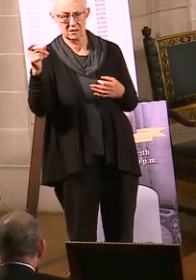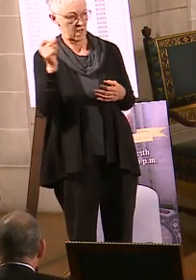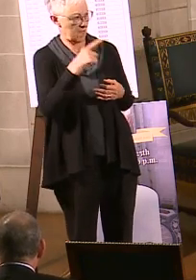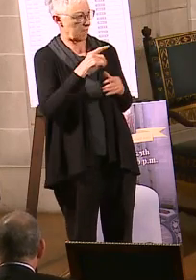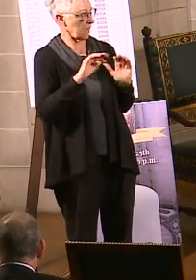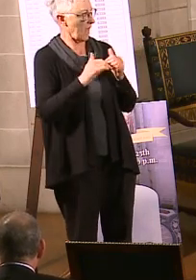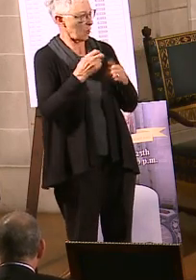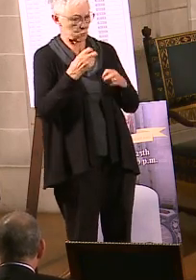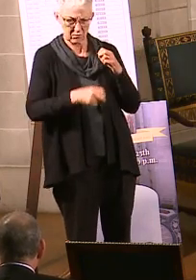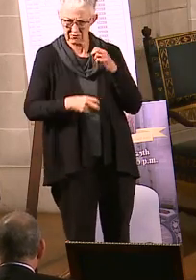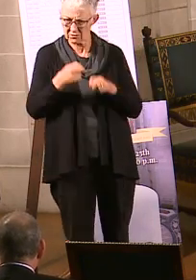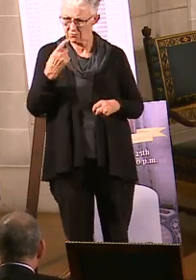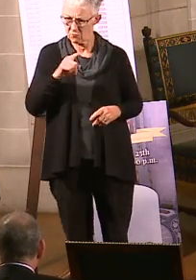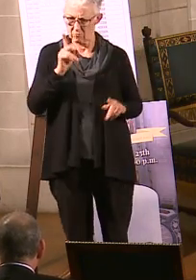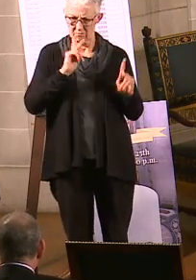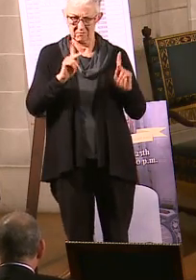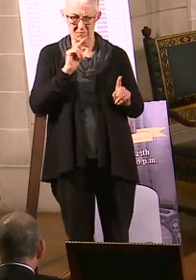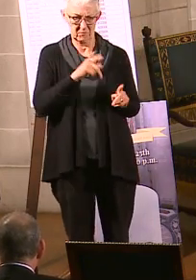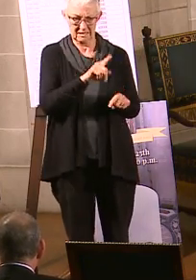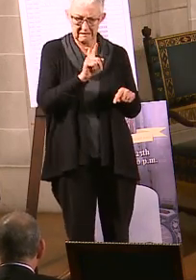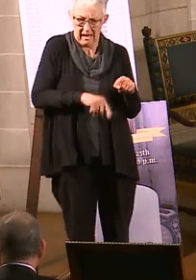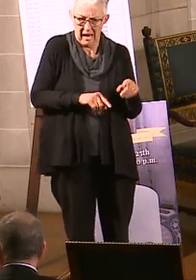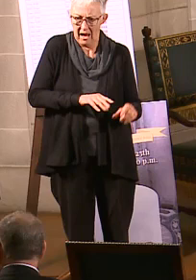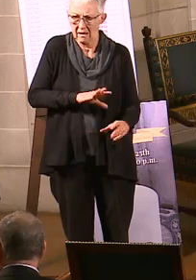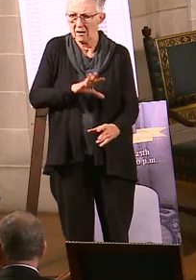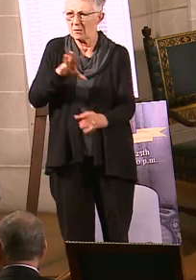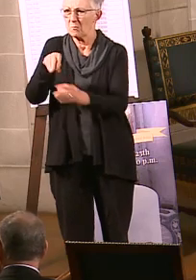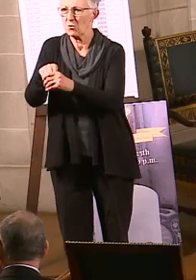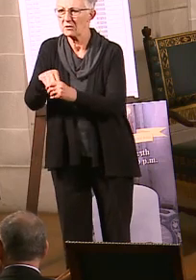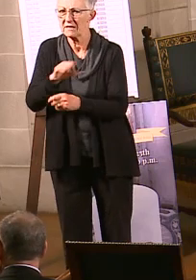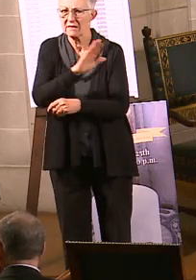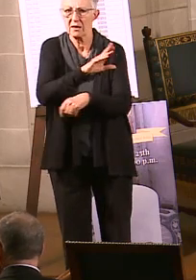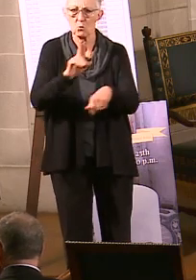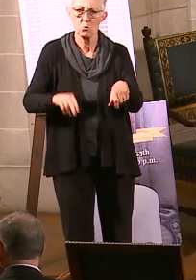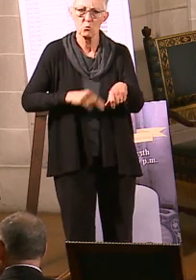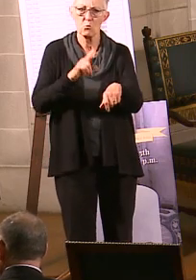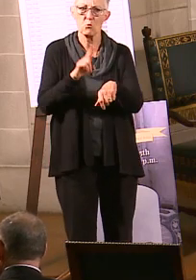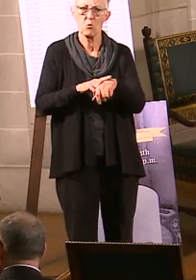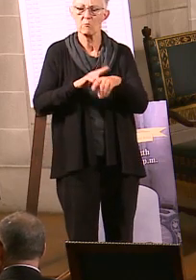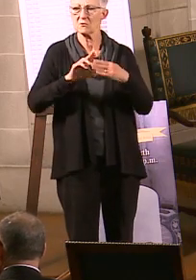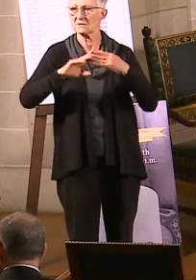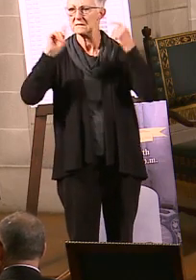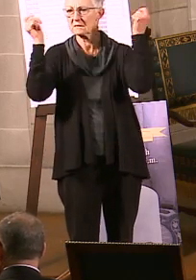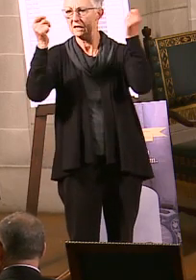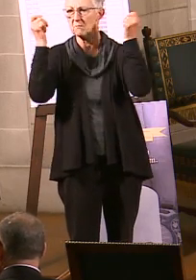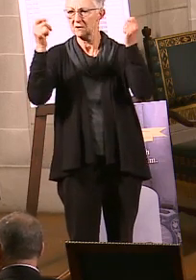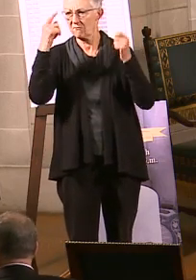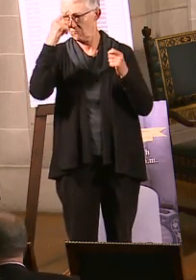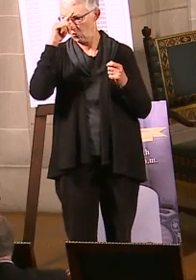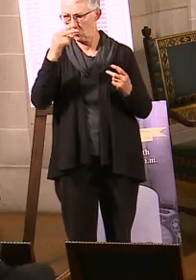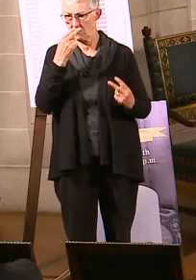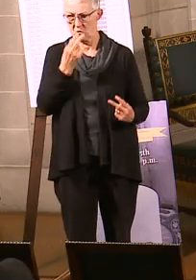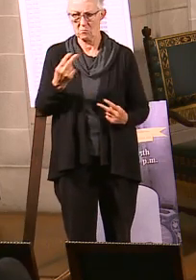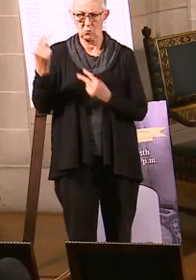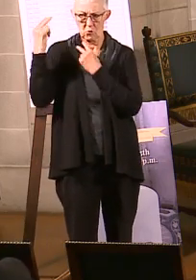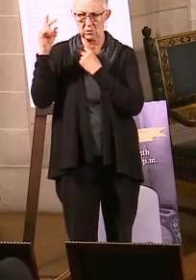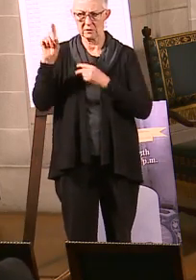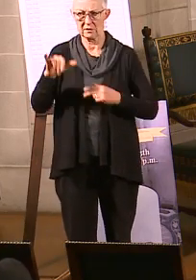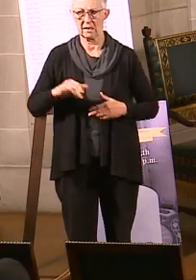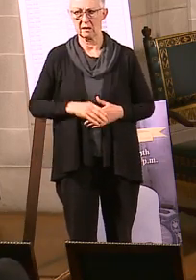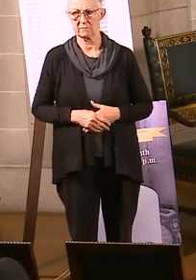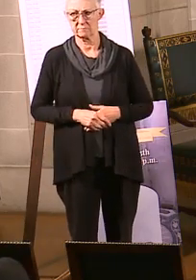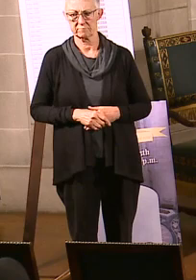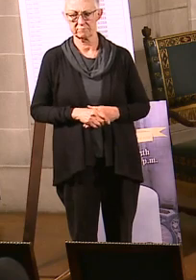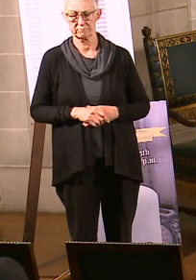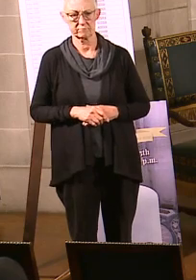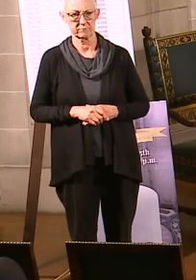folks not to be able to participate in their normal agendas, but to be able to then be able to watch and participate in something like this? What does this offer to